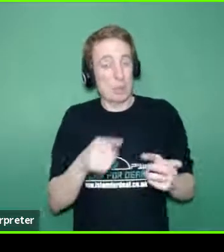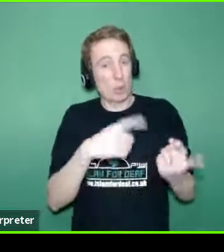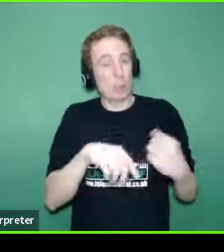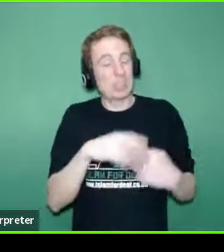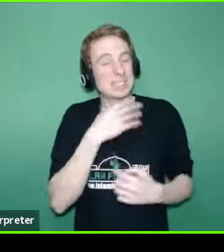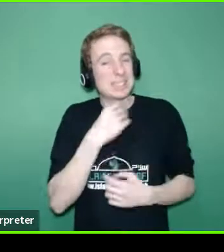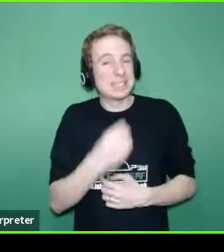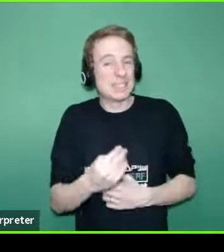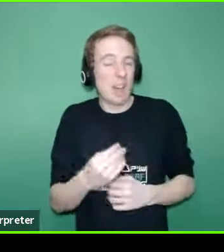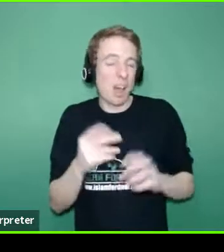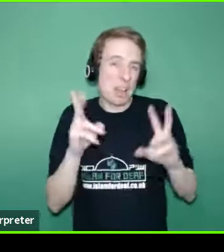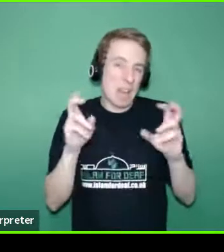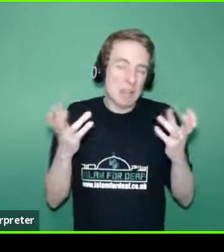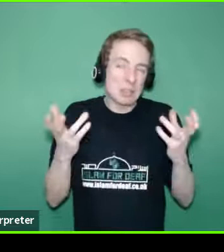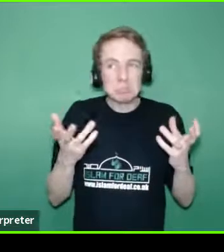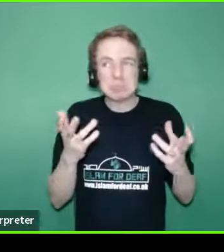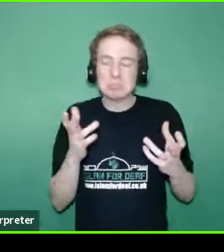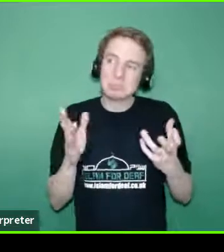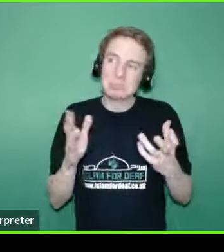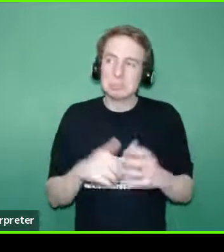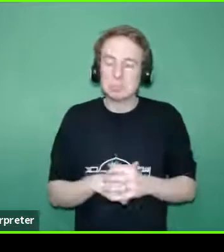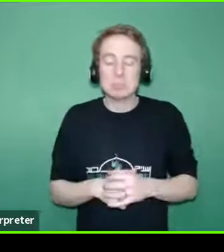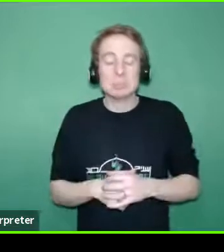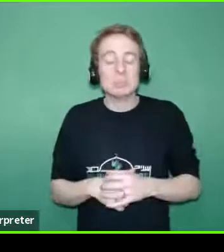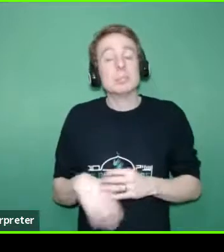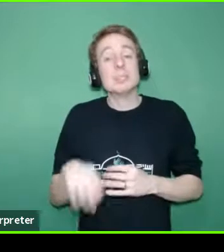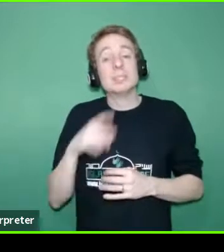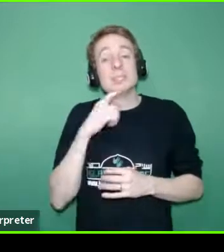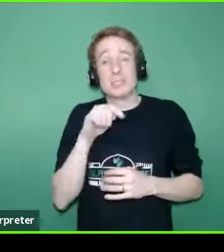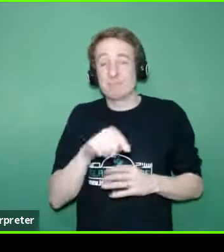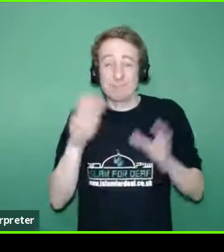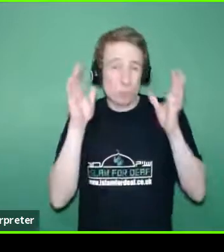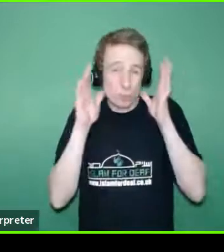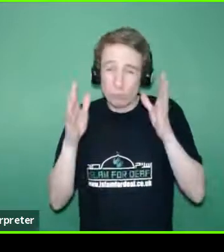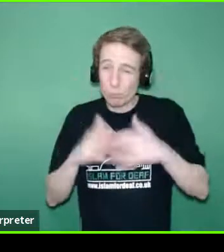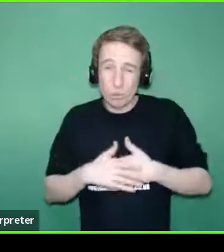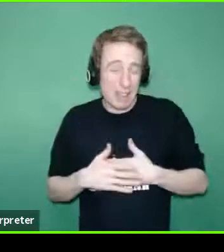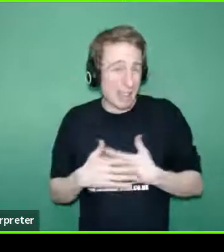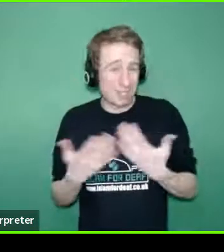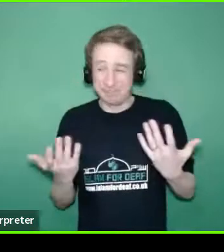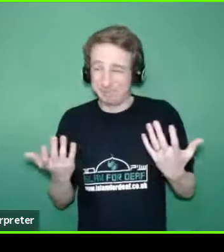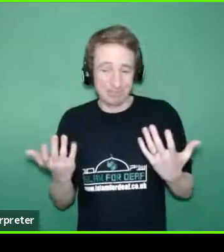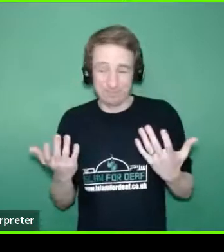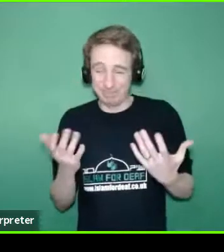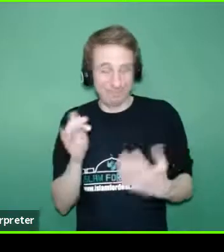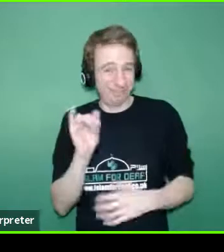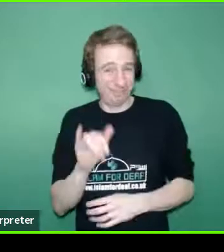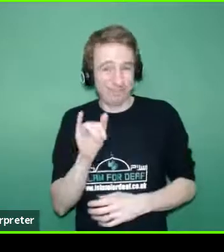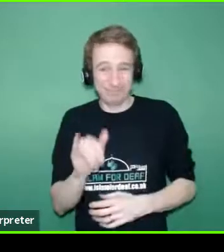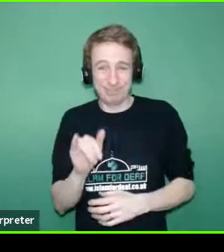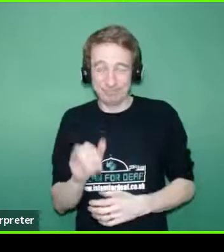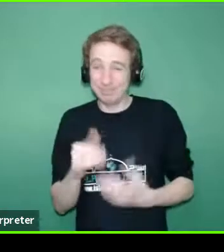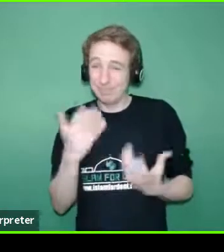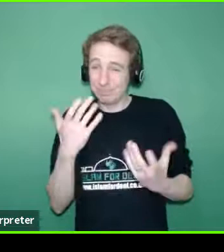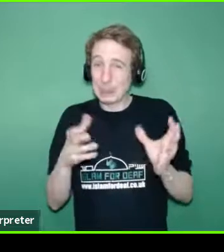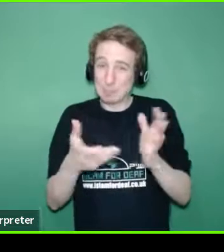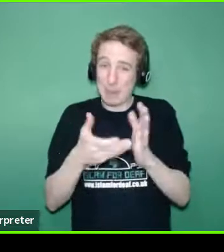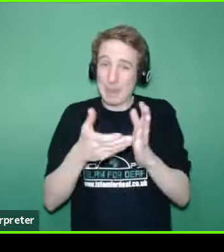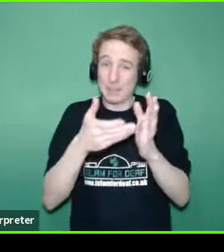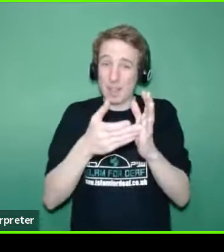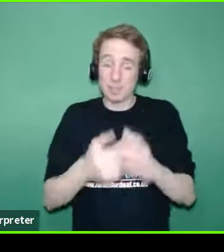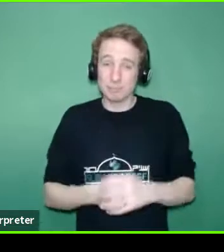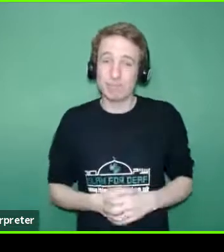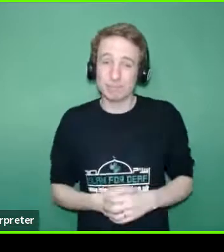how you can translate it, it's a prayer that has no basis. Rather, it is an innovation,